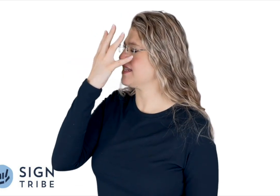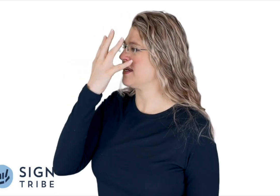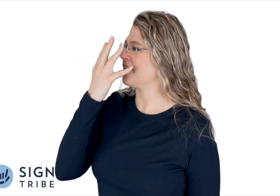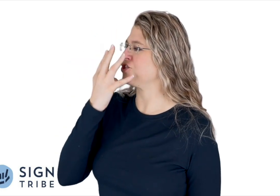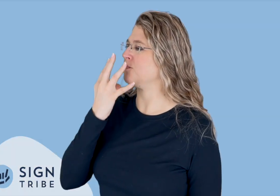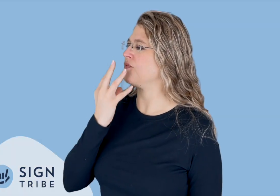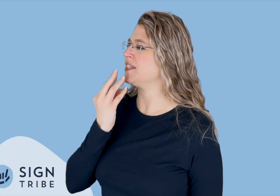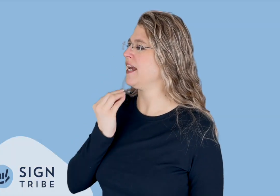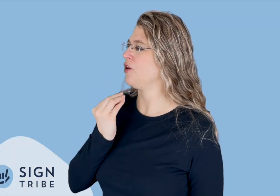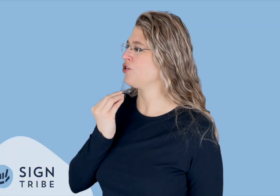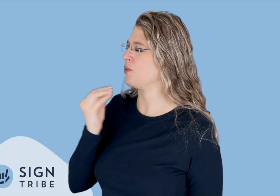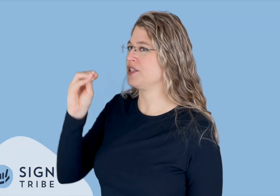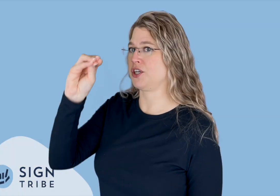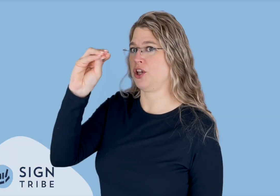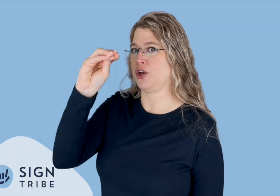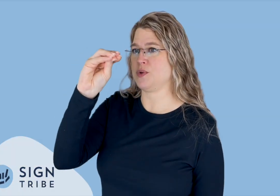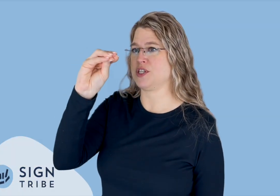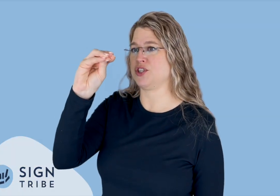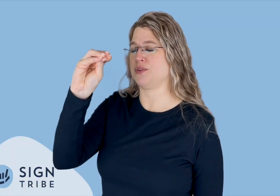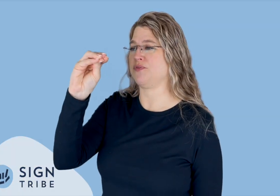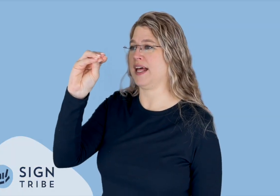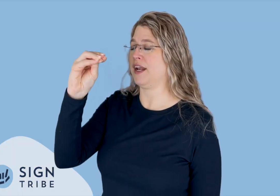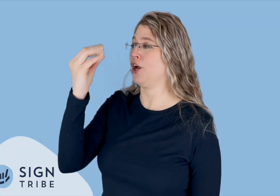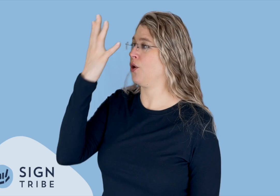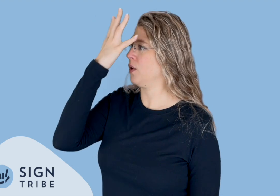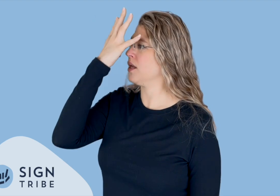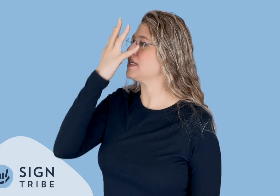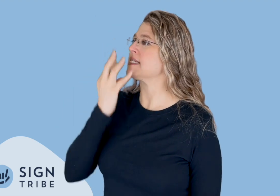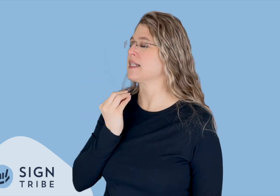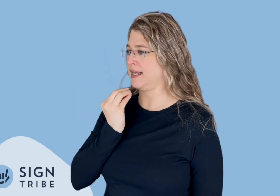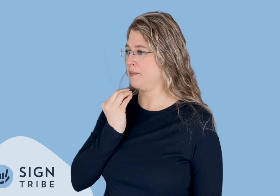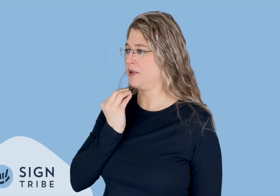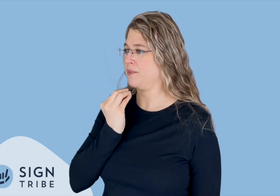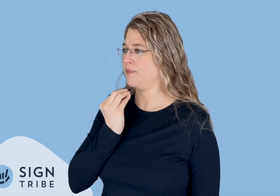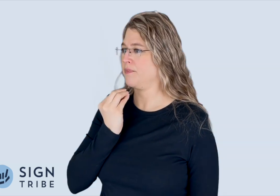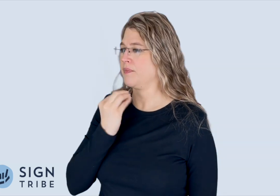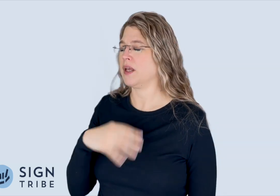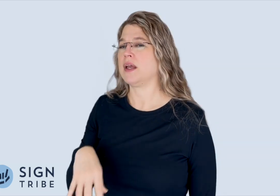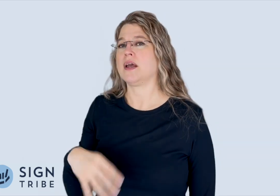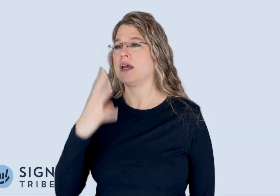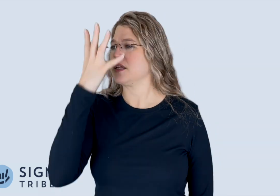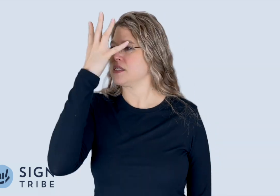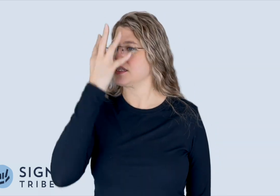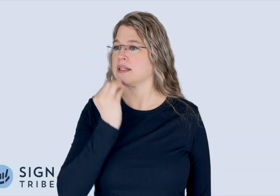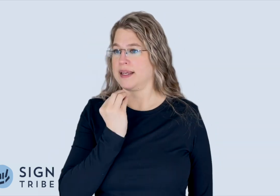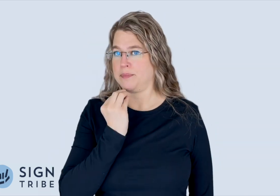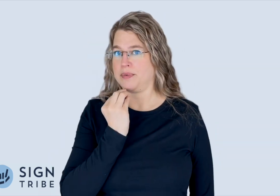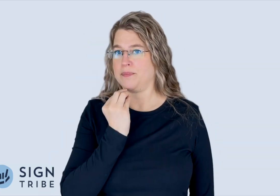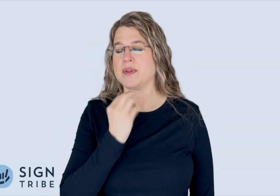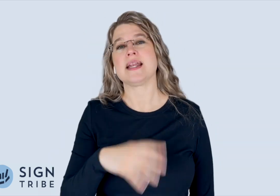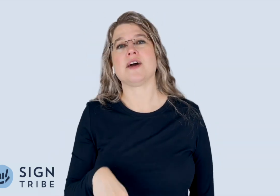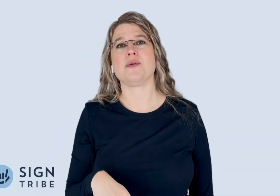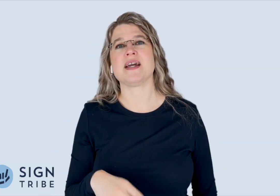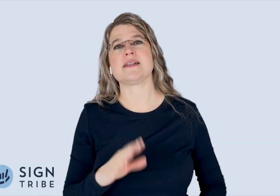and as you move down, you're going to close into a flat O. Sleep. Sleep. Now you might